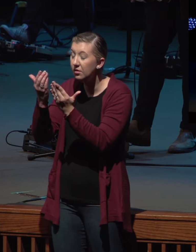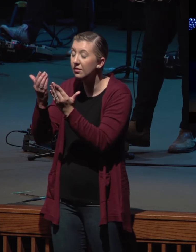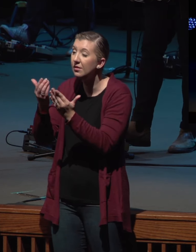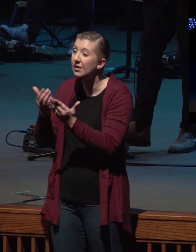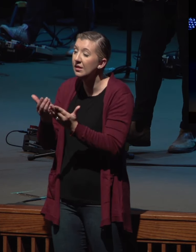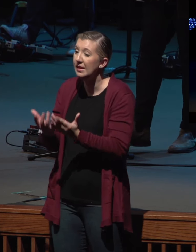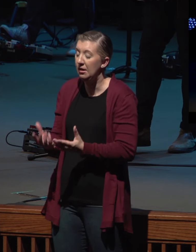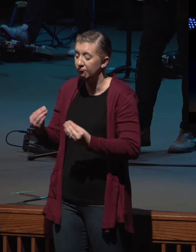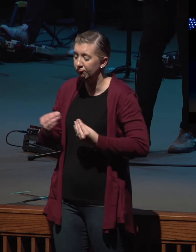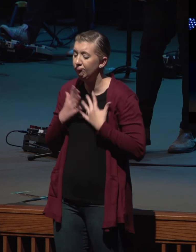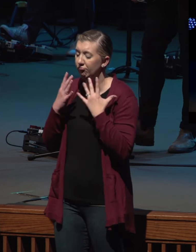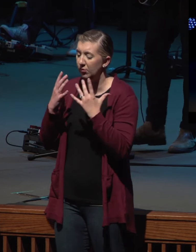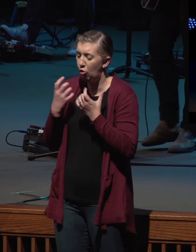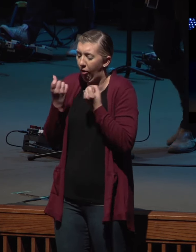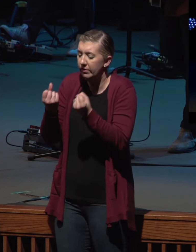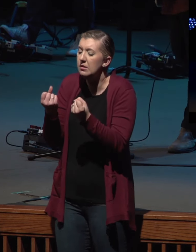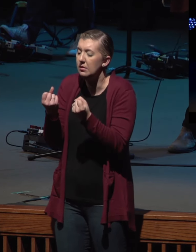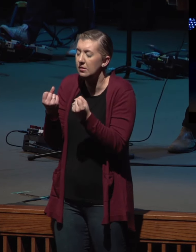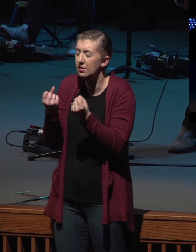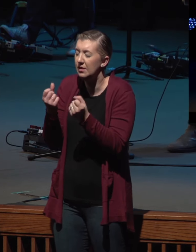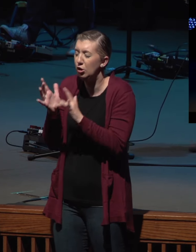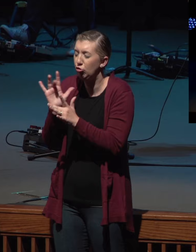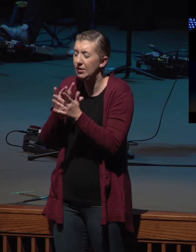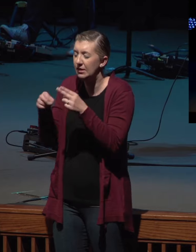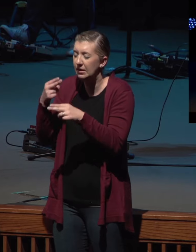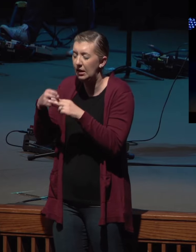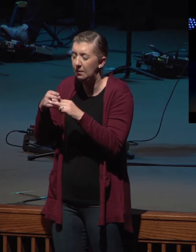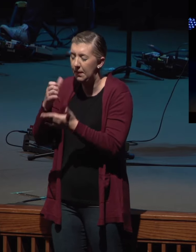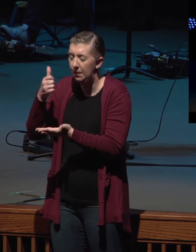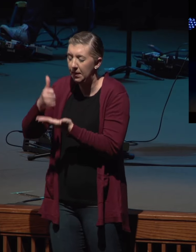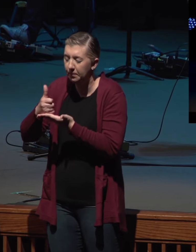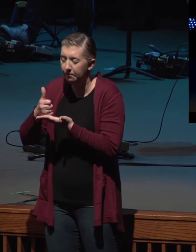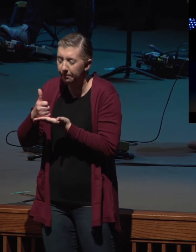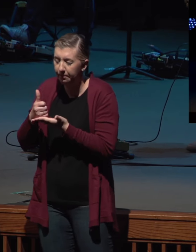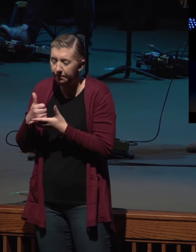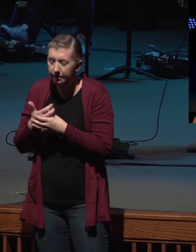us confidence. In Jesus' name, amen.